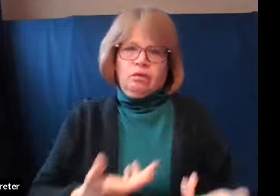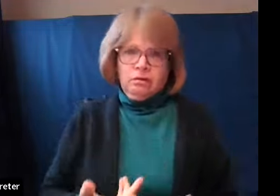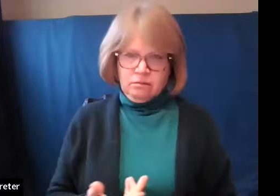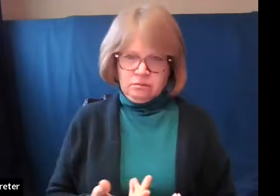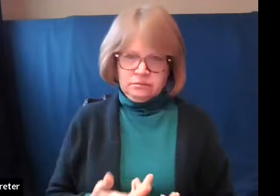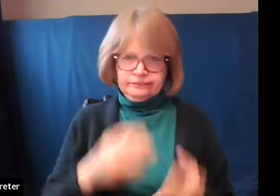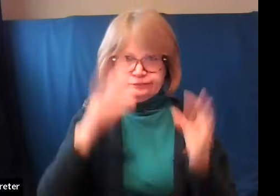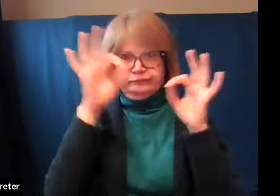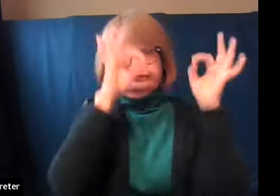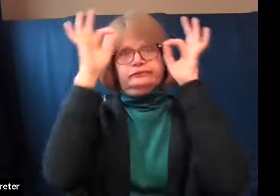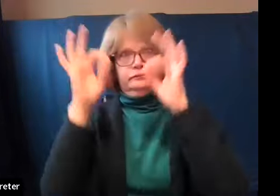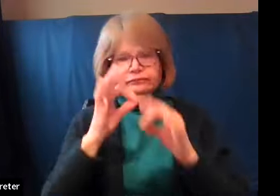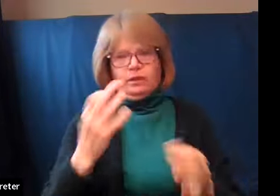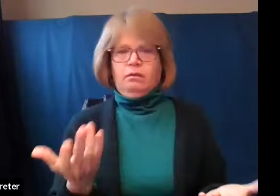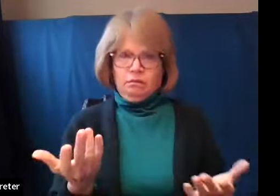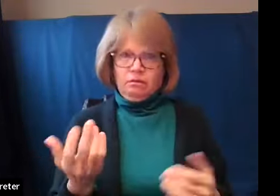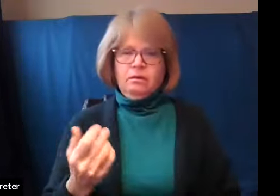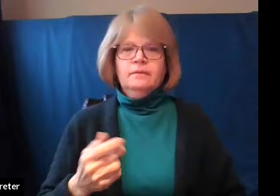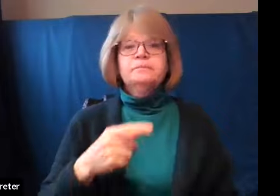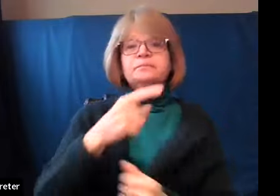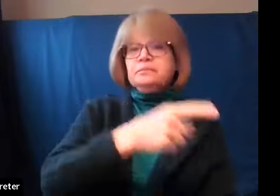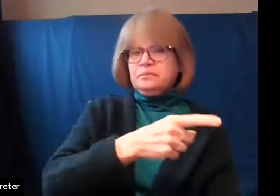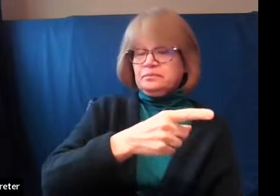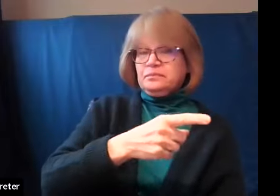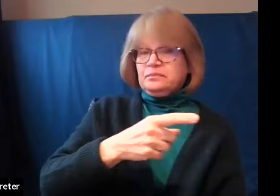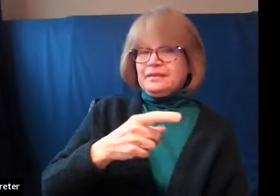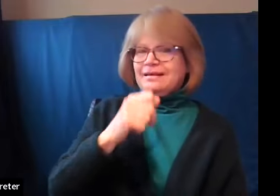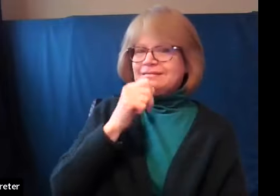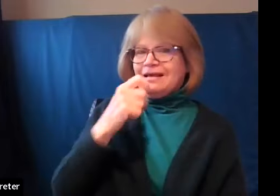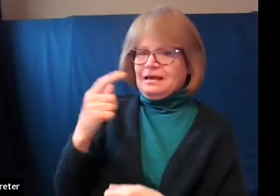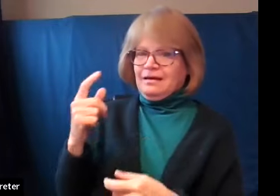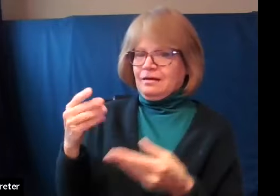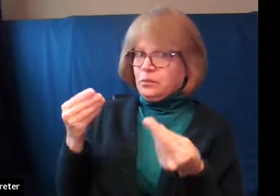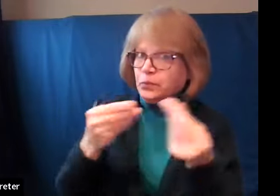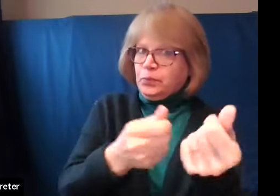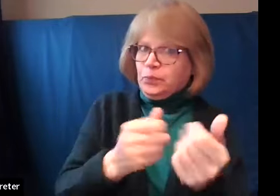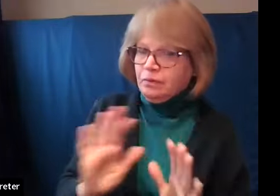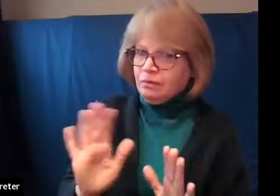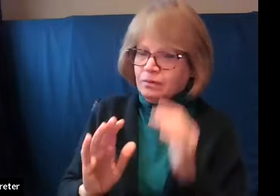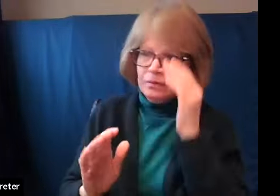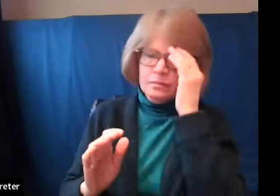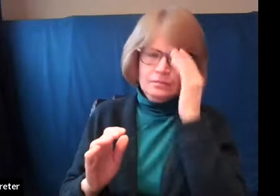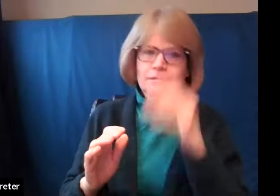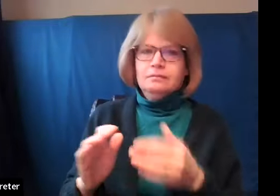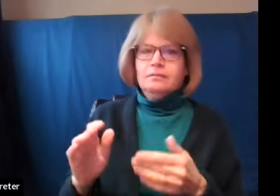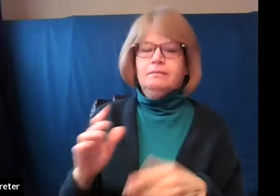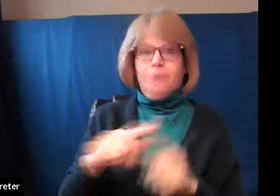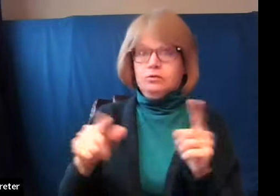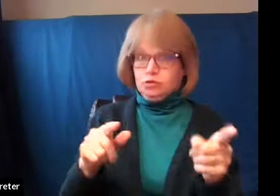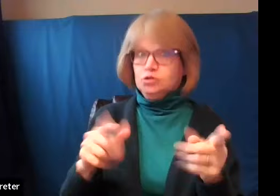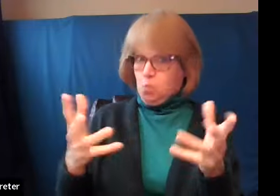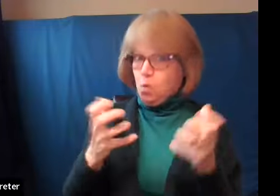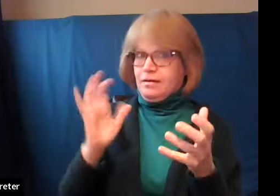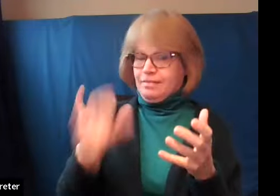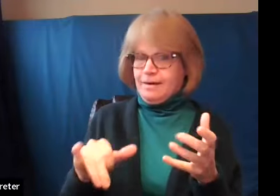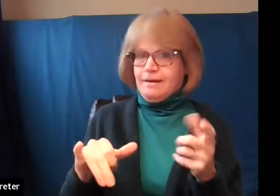eye. Now, Irma didn't actually say the words about smoothing over things, but that's what she intended. She